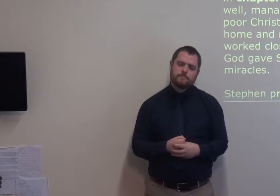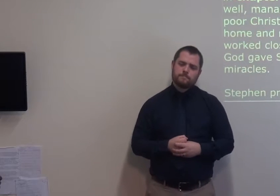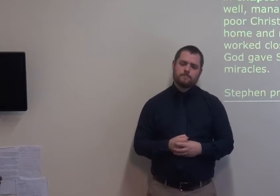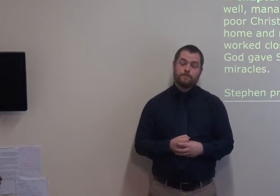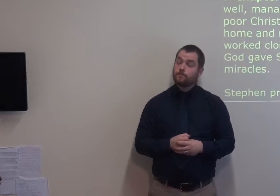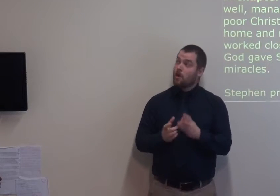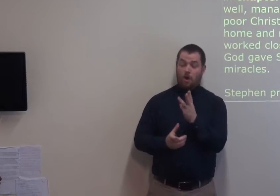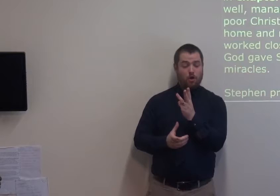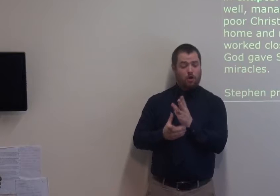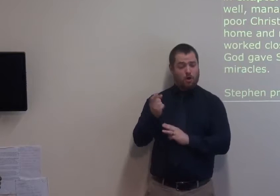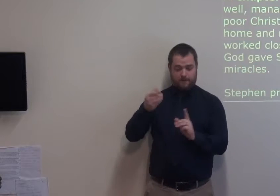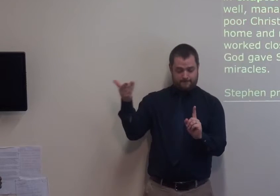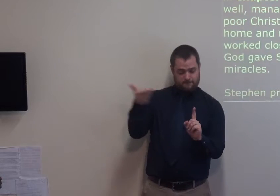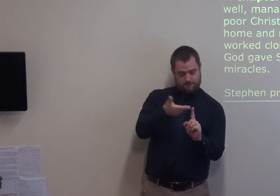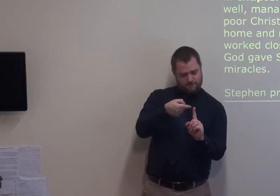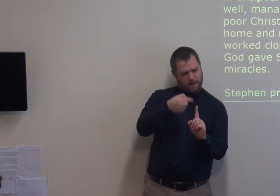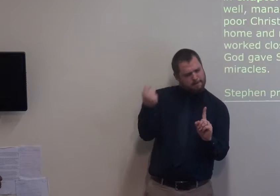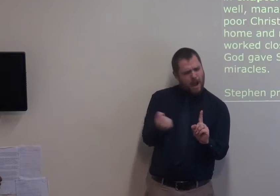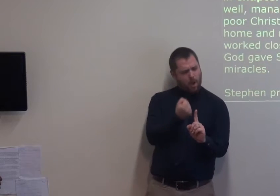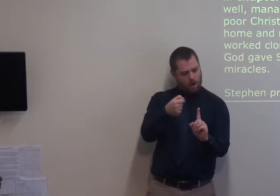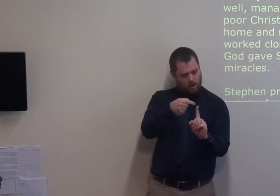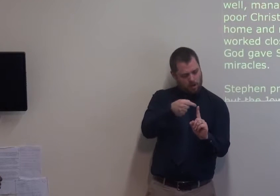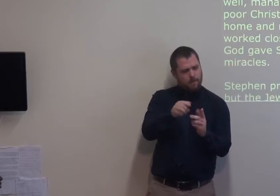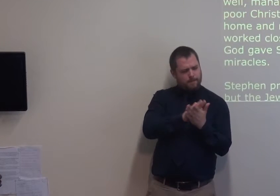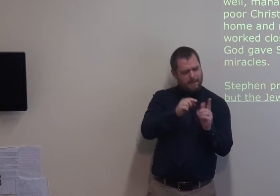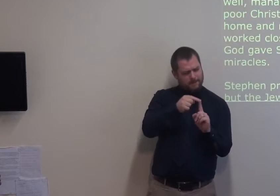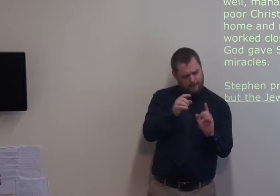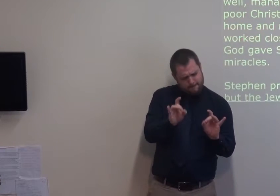God gave Stephen powers to do miracles.